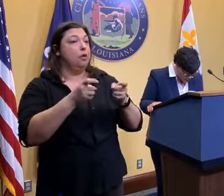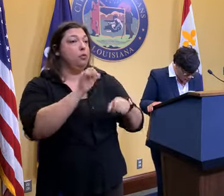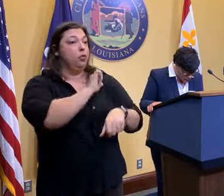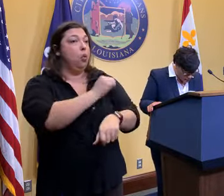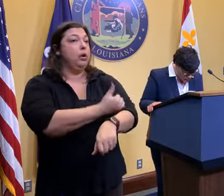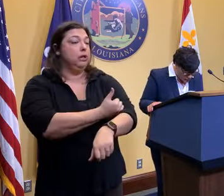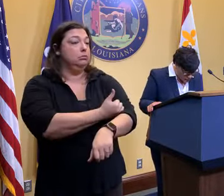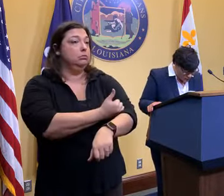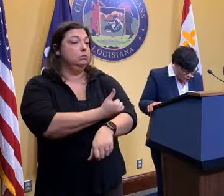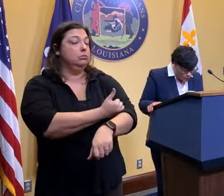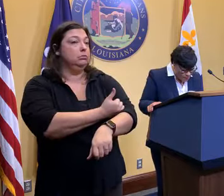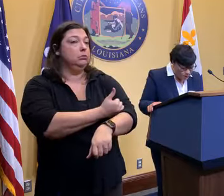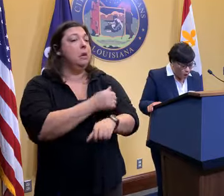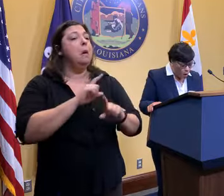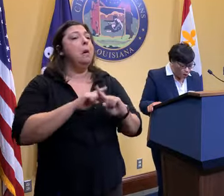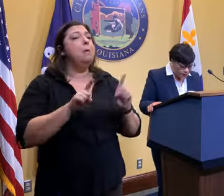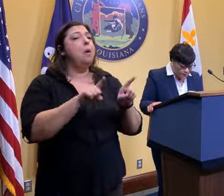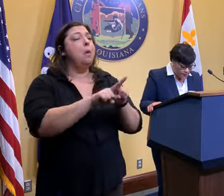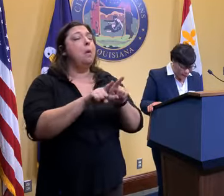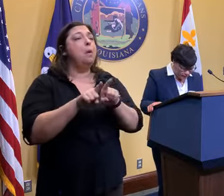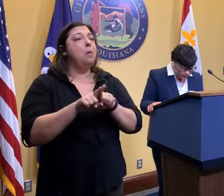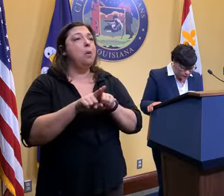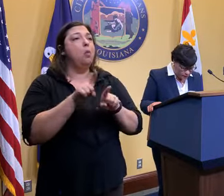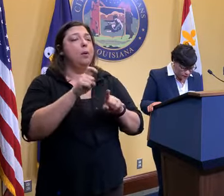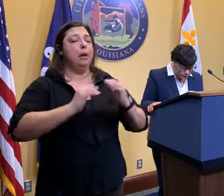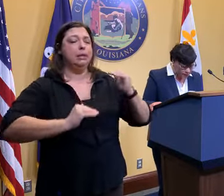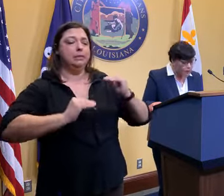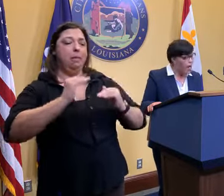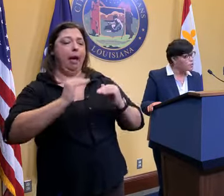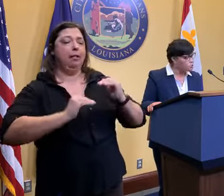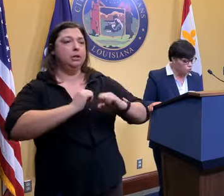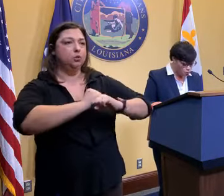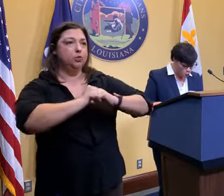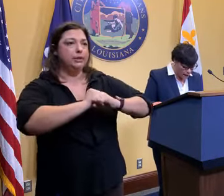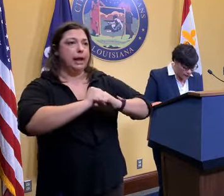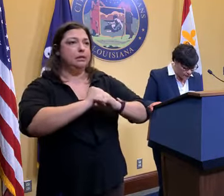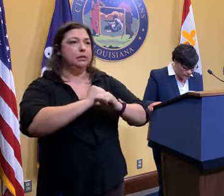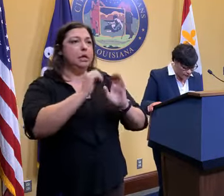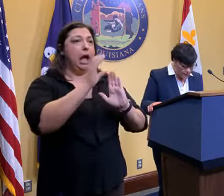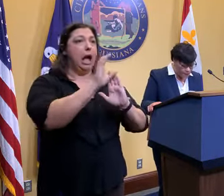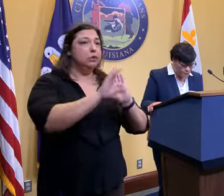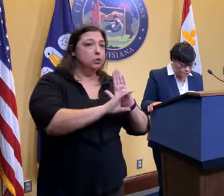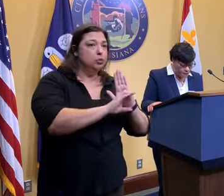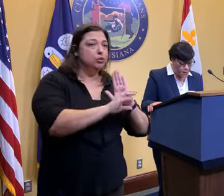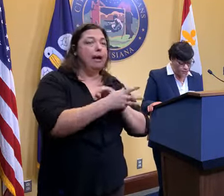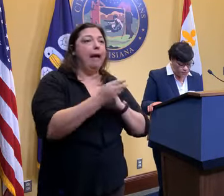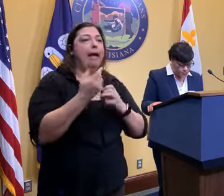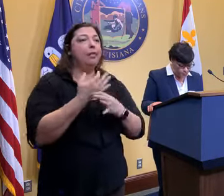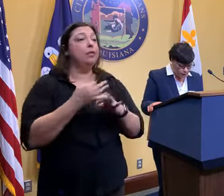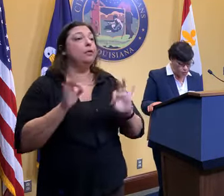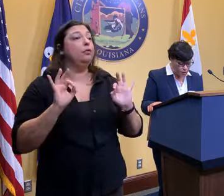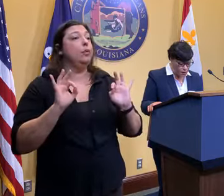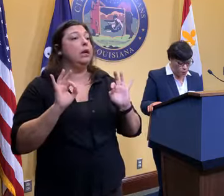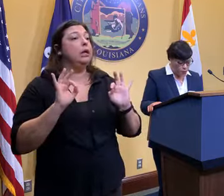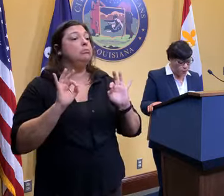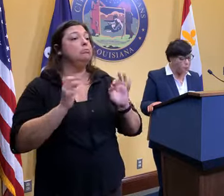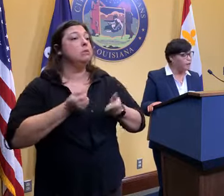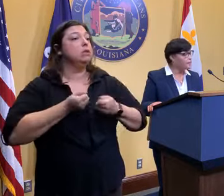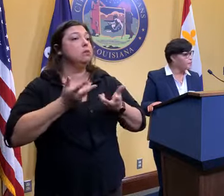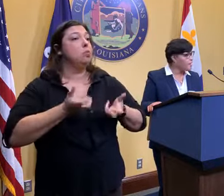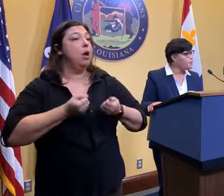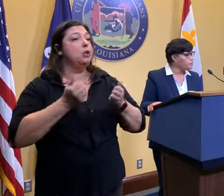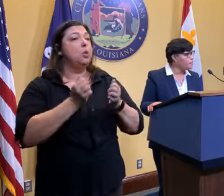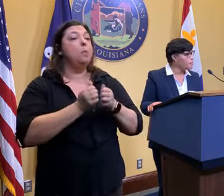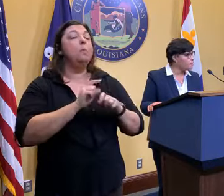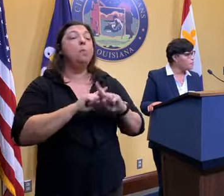authorities. But we must always balance protecting constitutional rights and the freedom of expression with